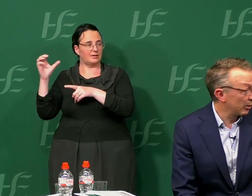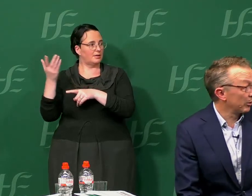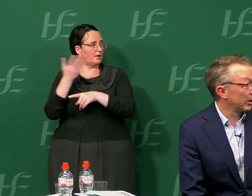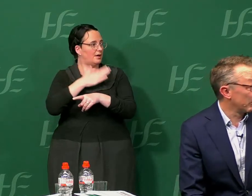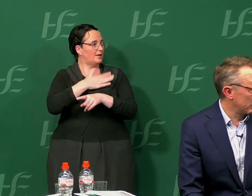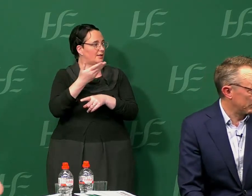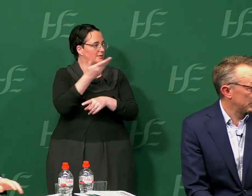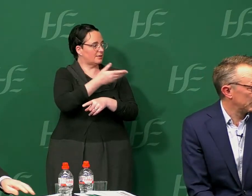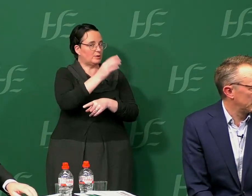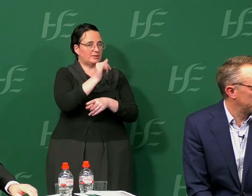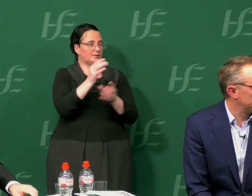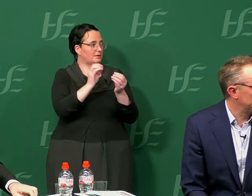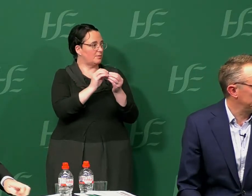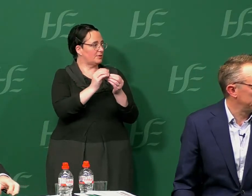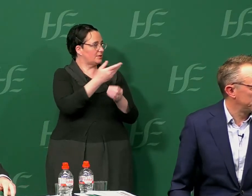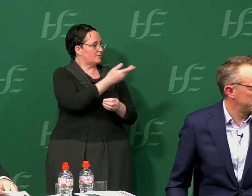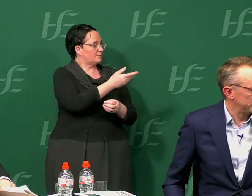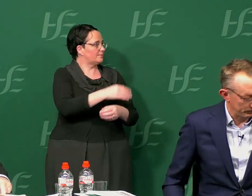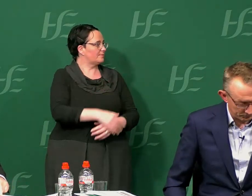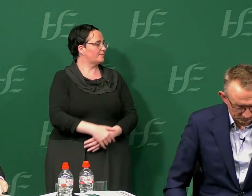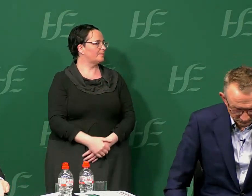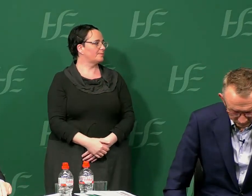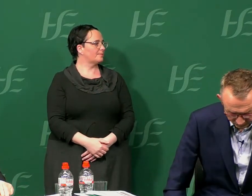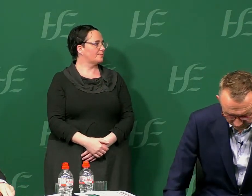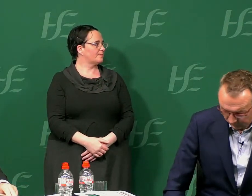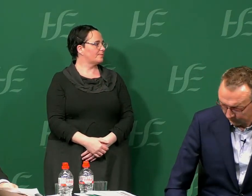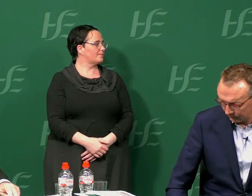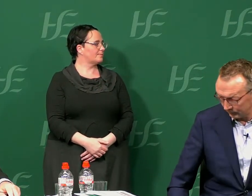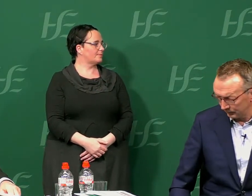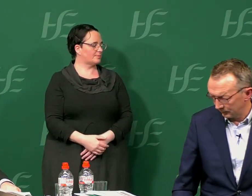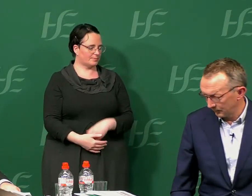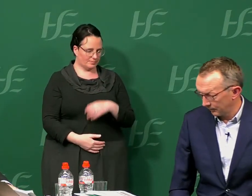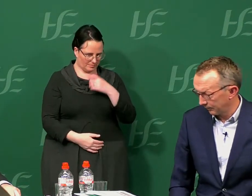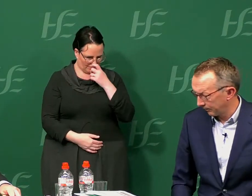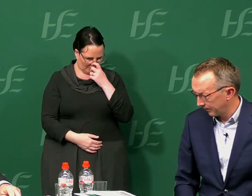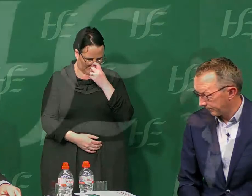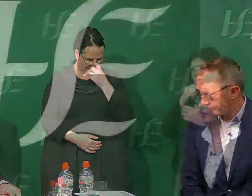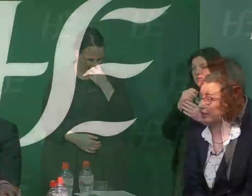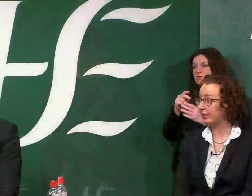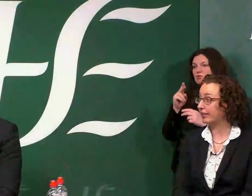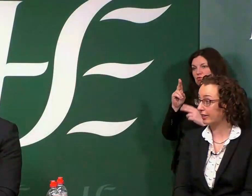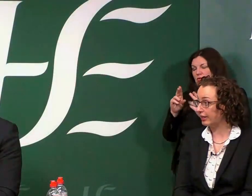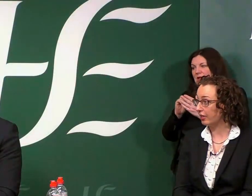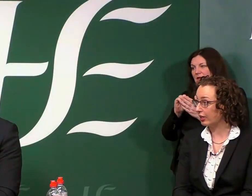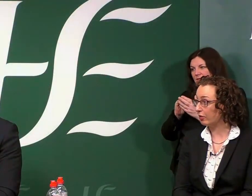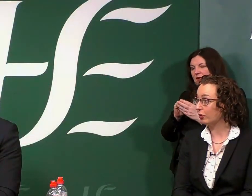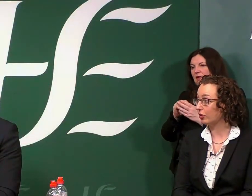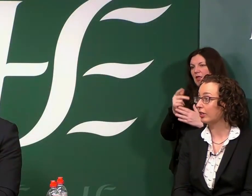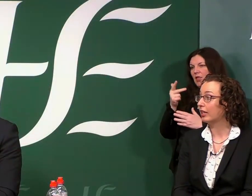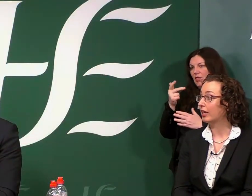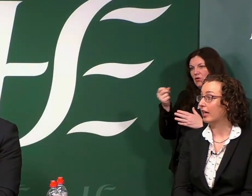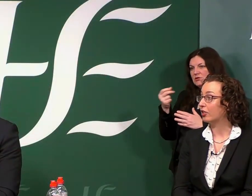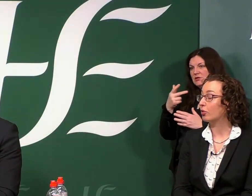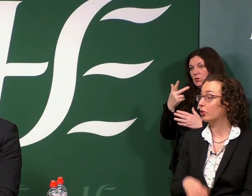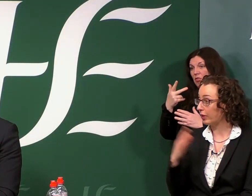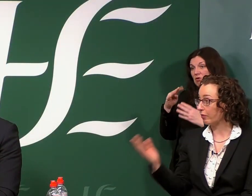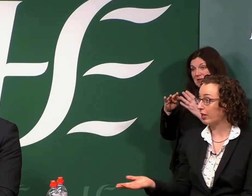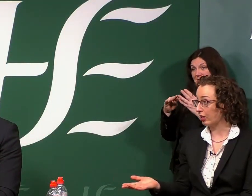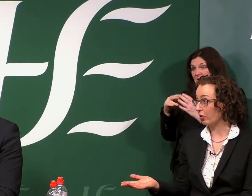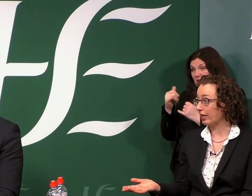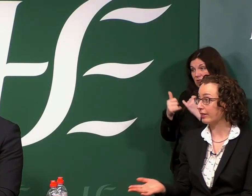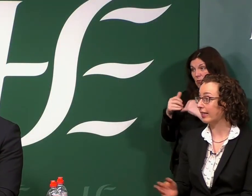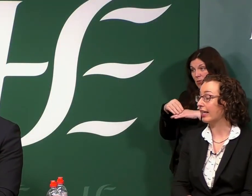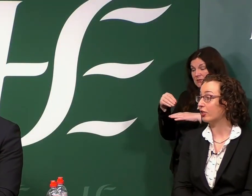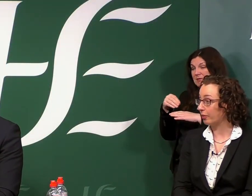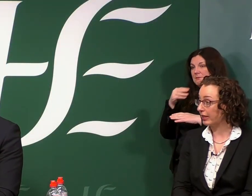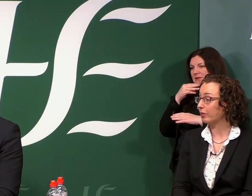comment on the. So the NIAC advice that we have at the moment is that they should be vaccinated with the 30 to 39-year-olds. So once we